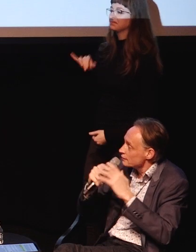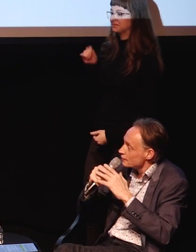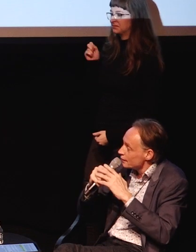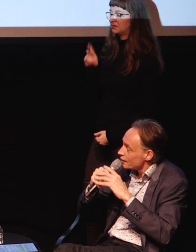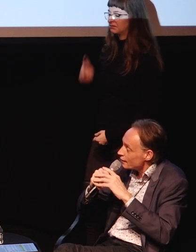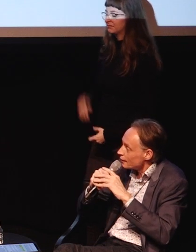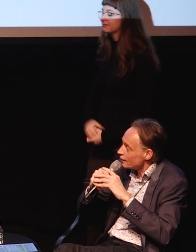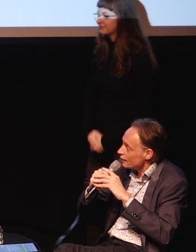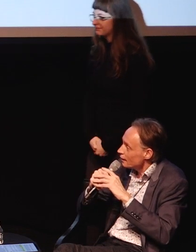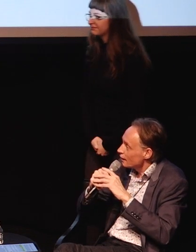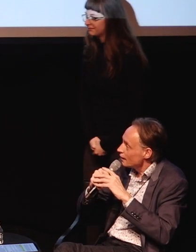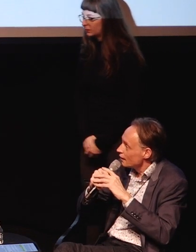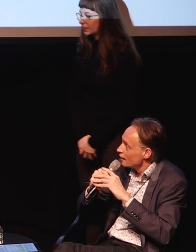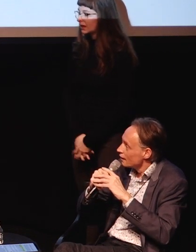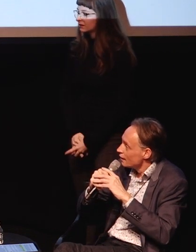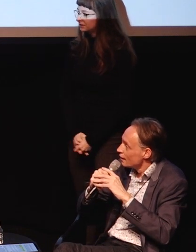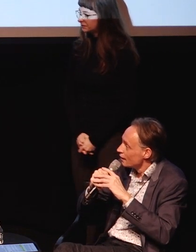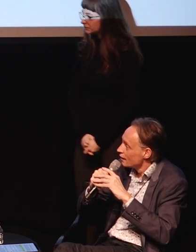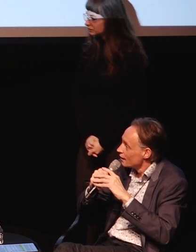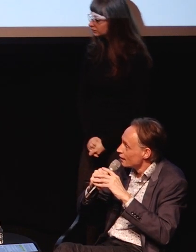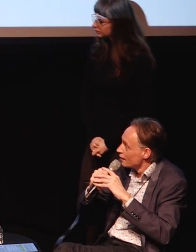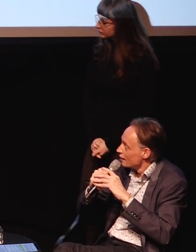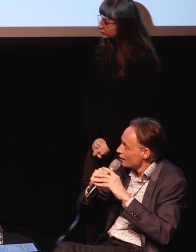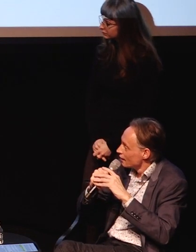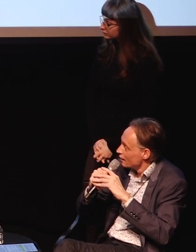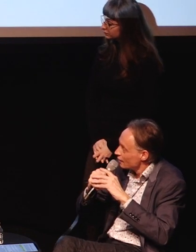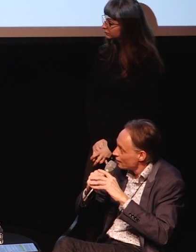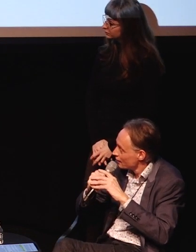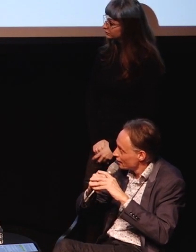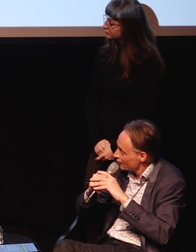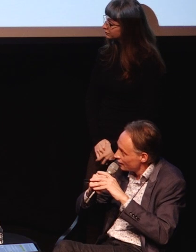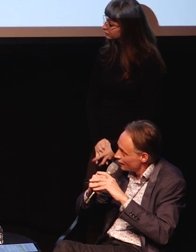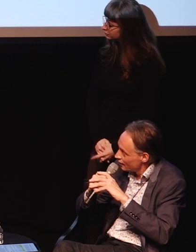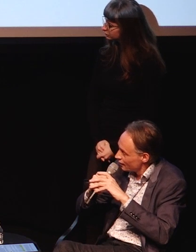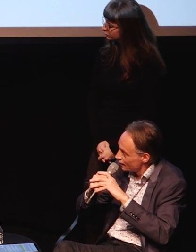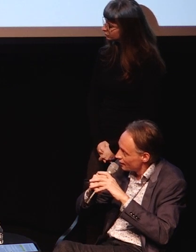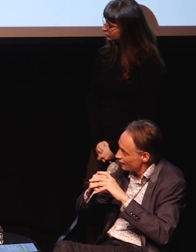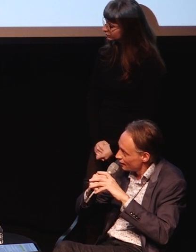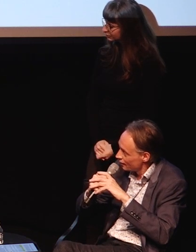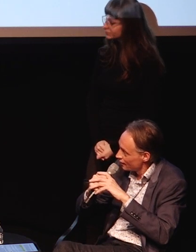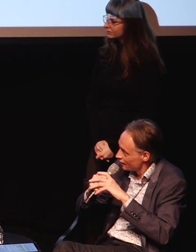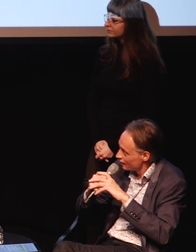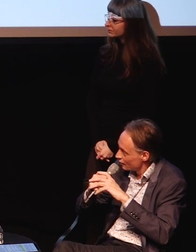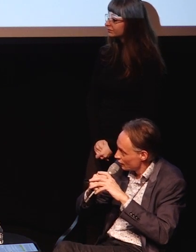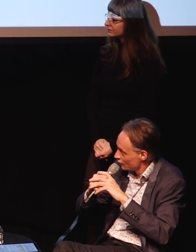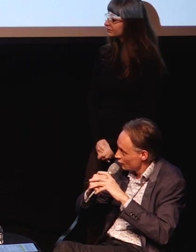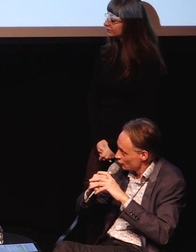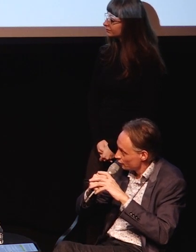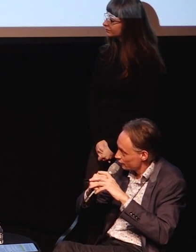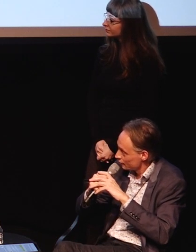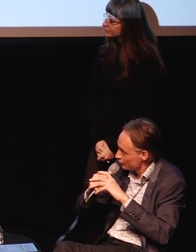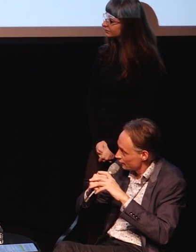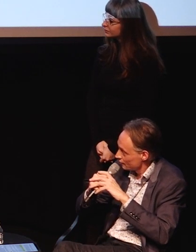okay. And my personal connection to it is that I spent the first